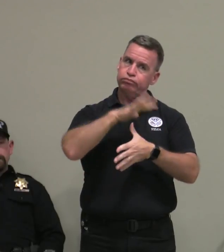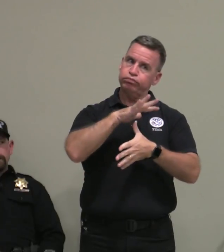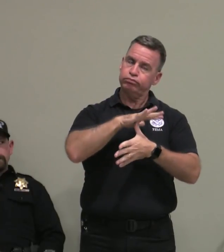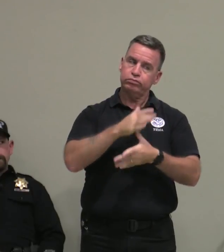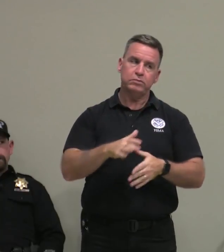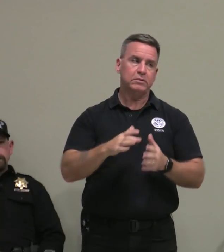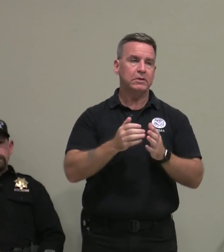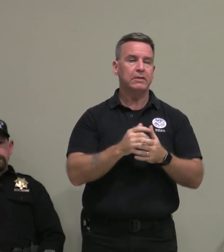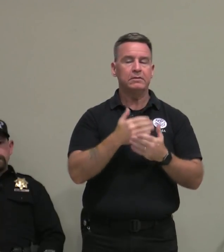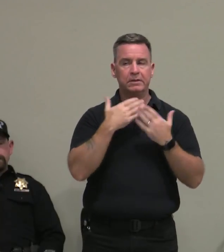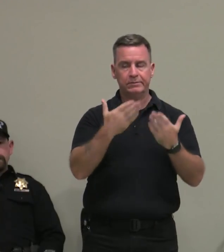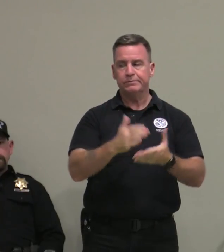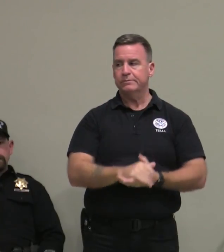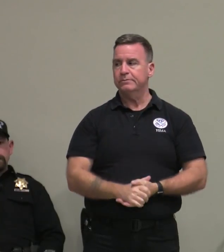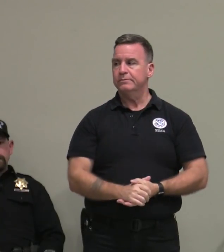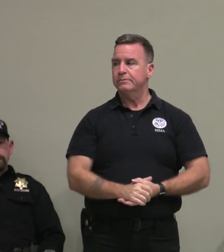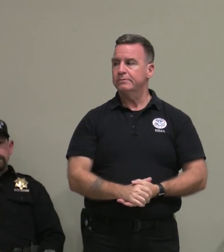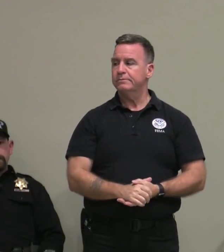thing to us. So, thank you.